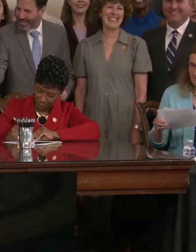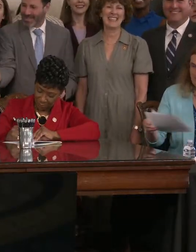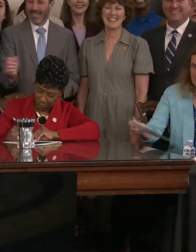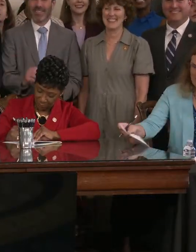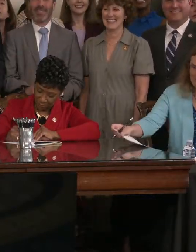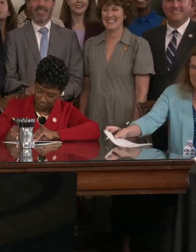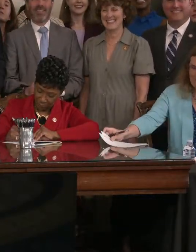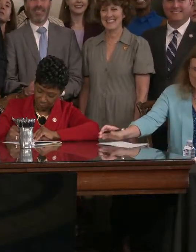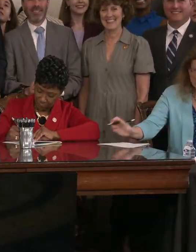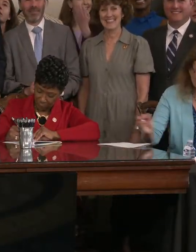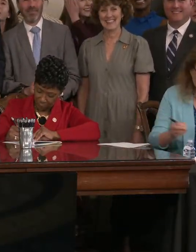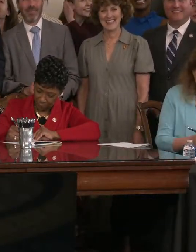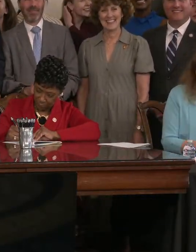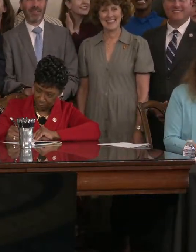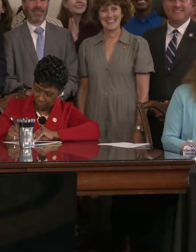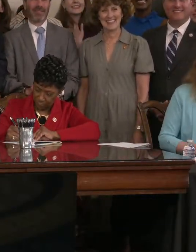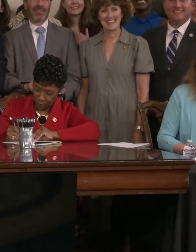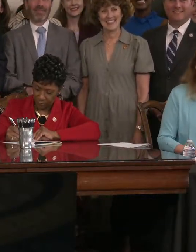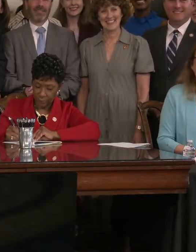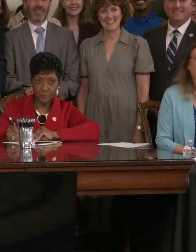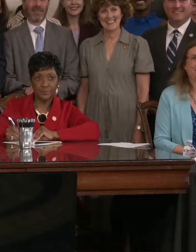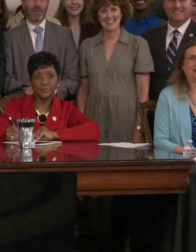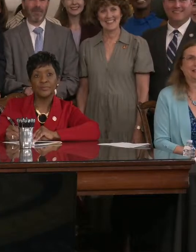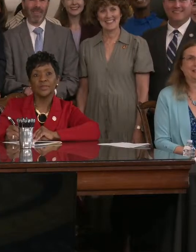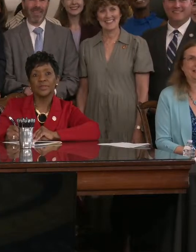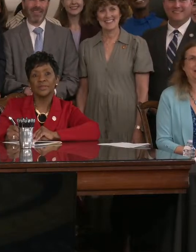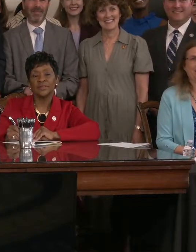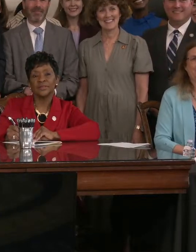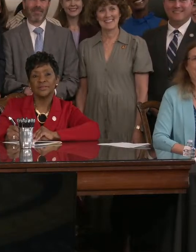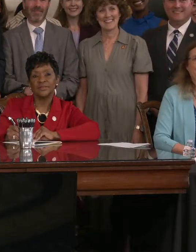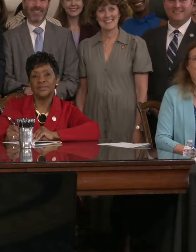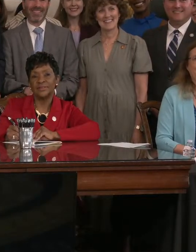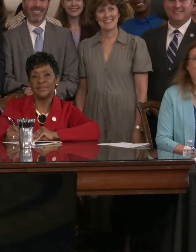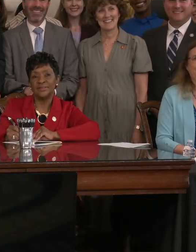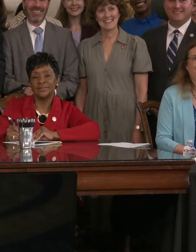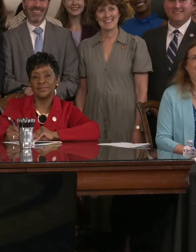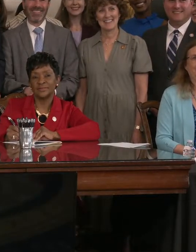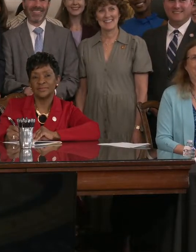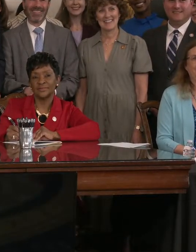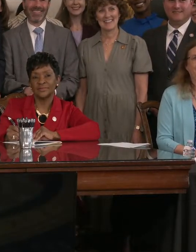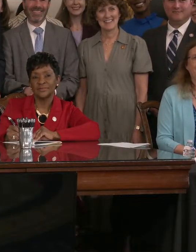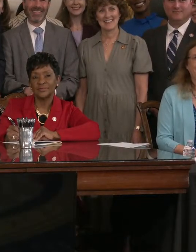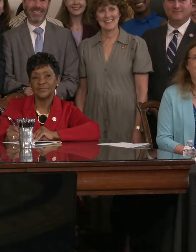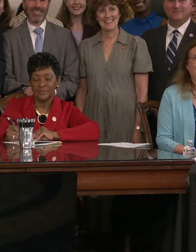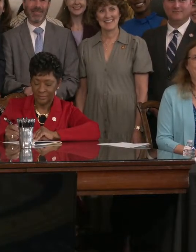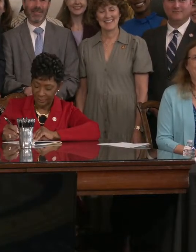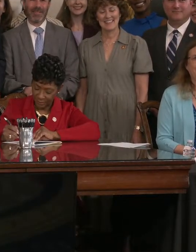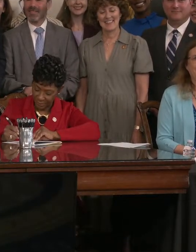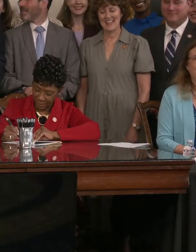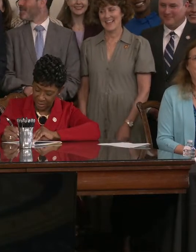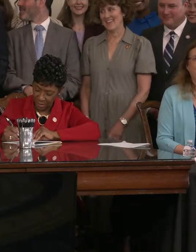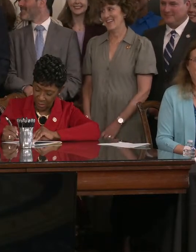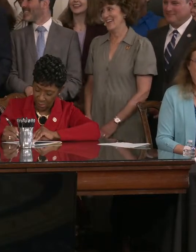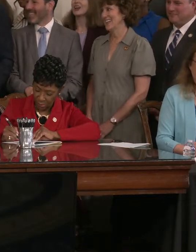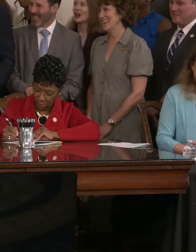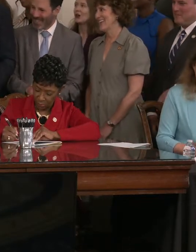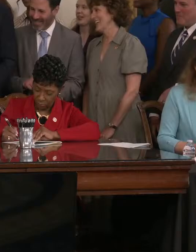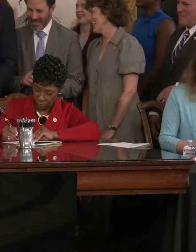All right, what we got? House Bill 352. This one's for you. Perfect. Next bill,